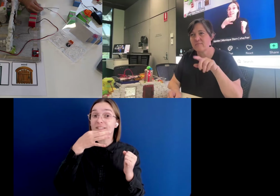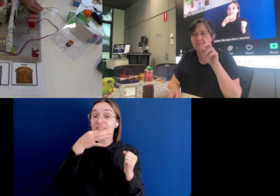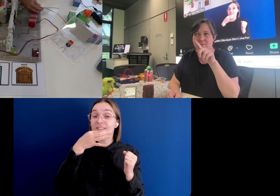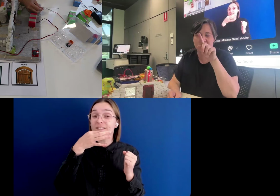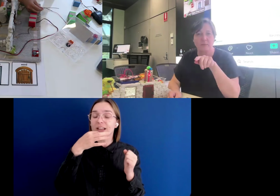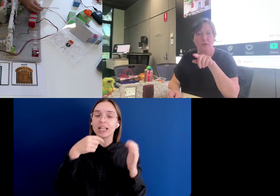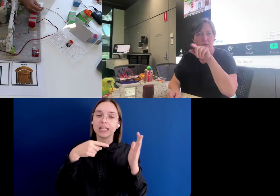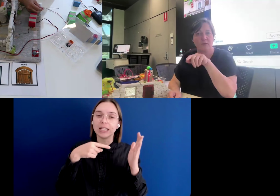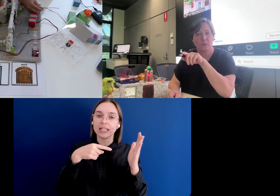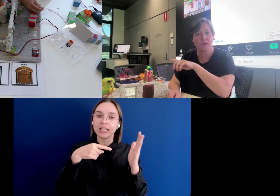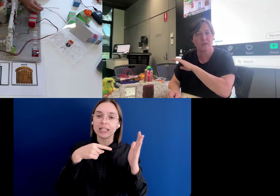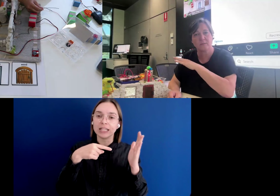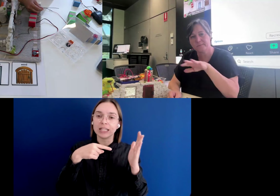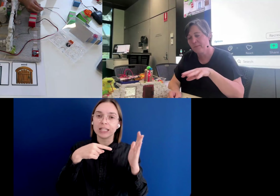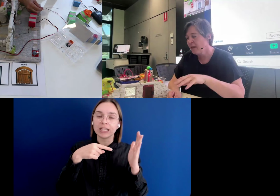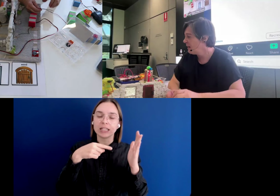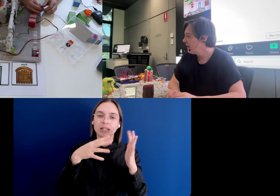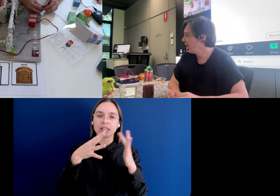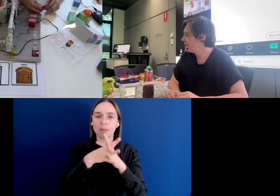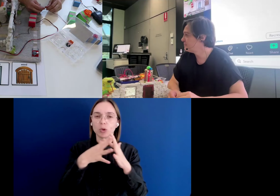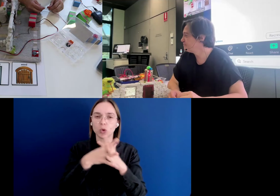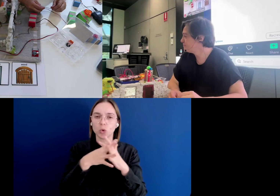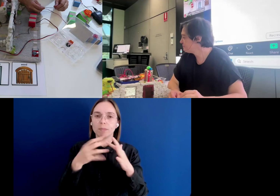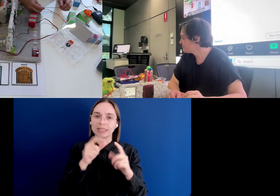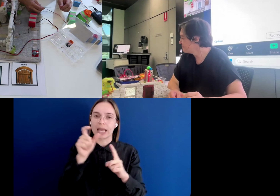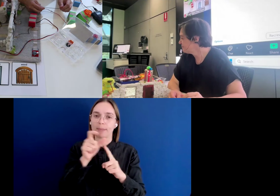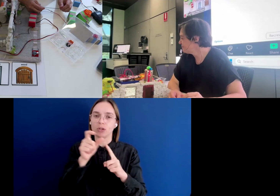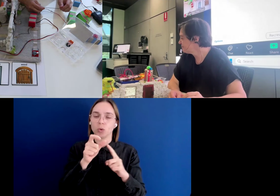capital W for the workshop.